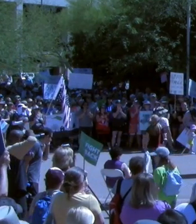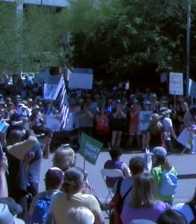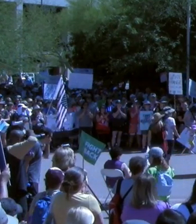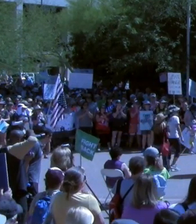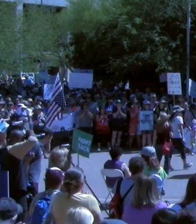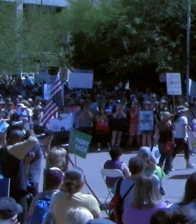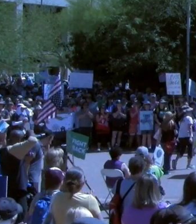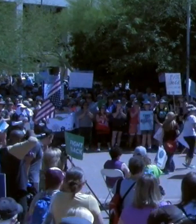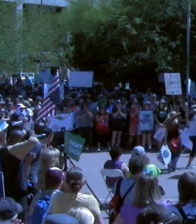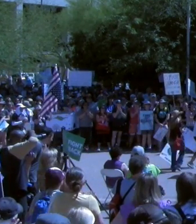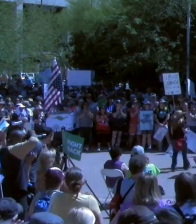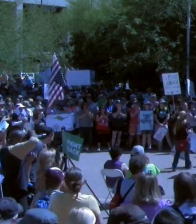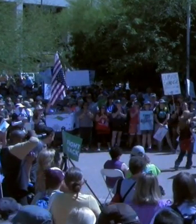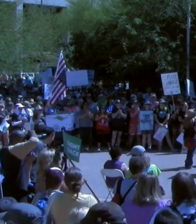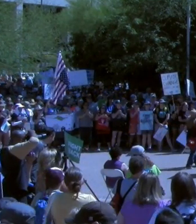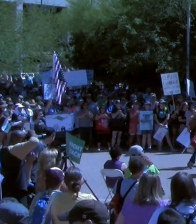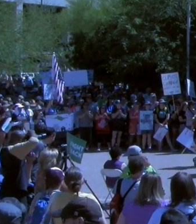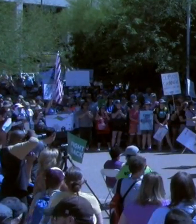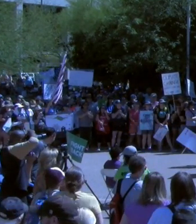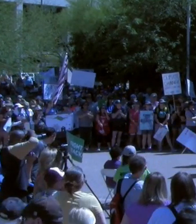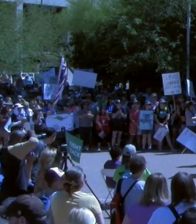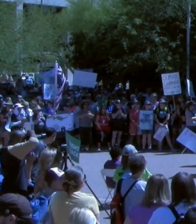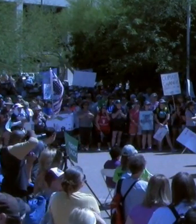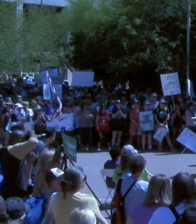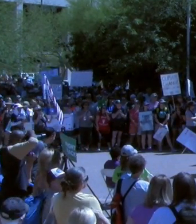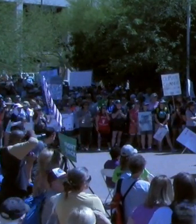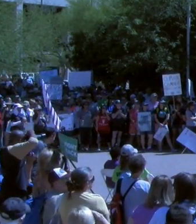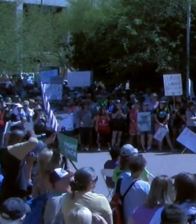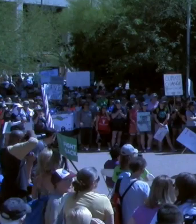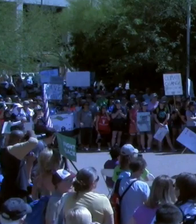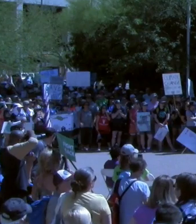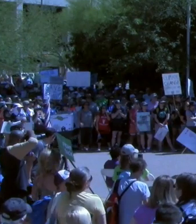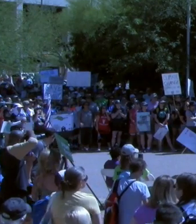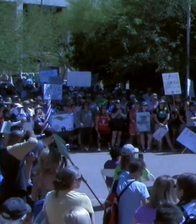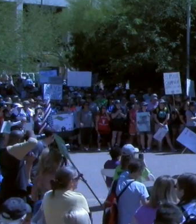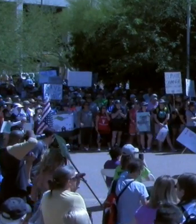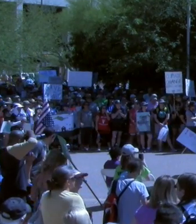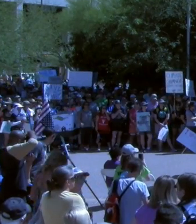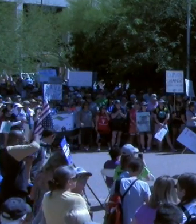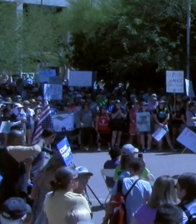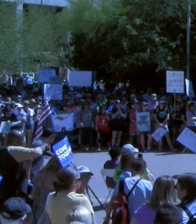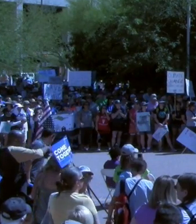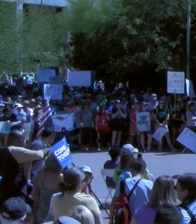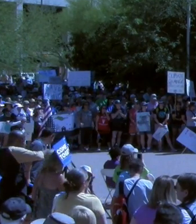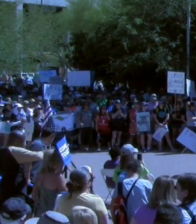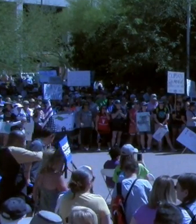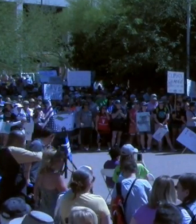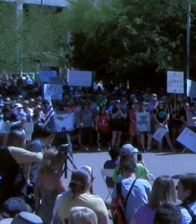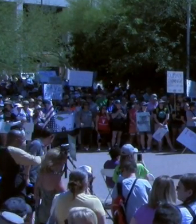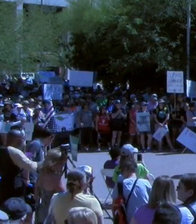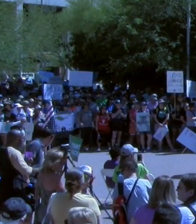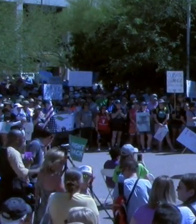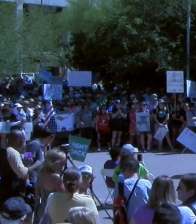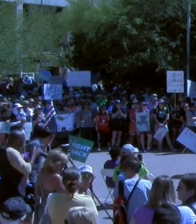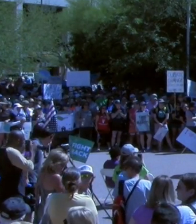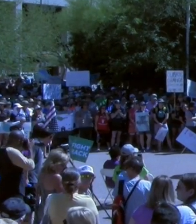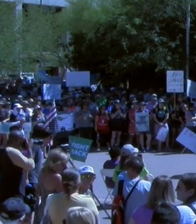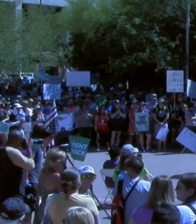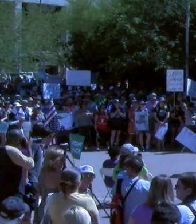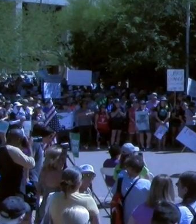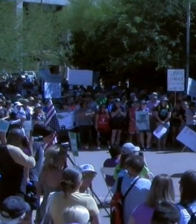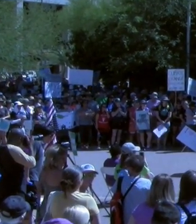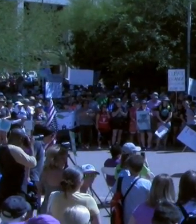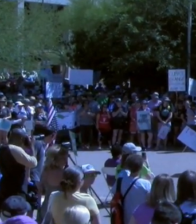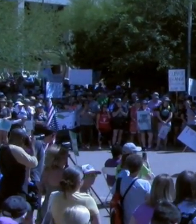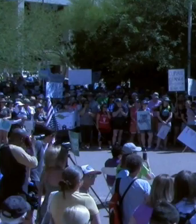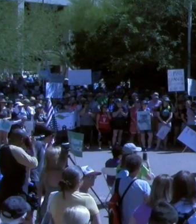Thank you, thank you. I am Joe Downs. Last year I was candidate for Maricopa County Treasurer, currently treasurer for the Maricopa County Democratic Party.